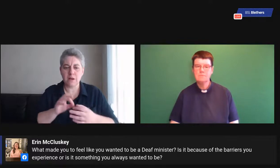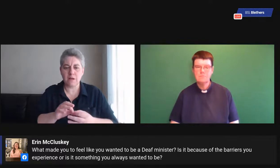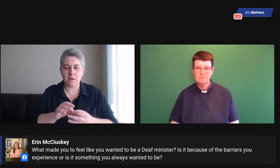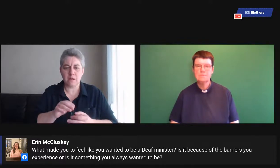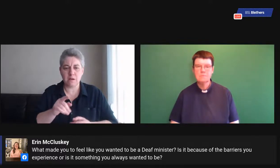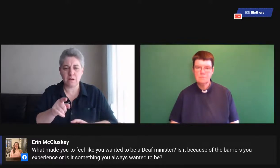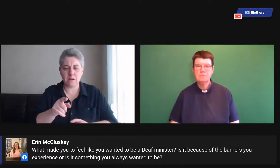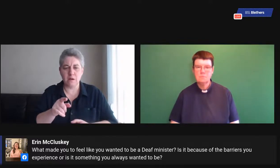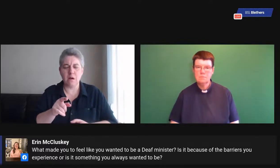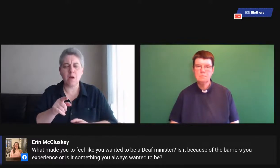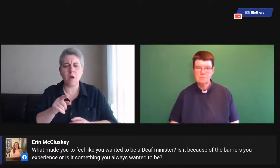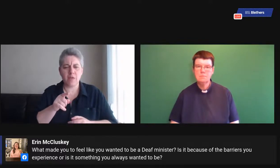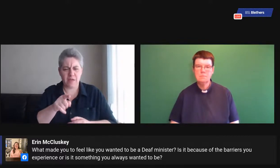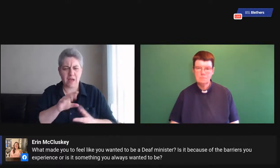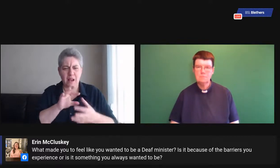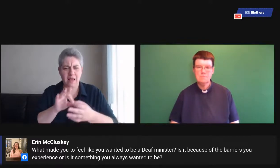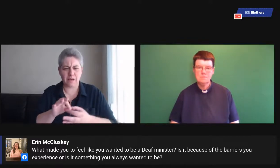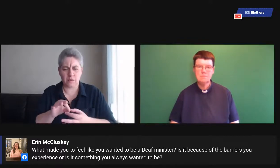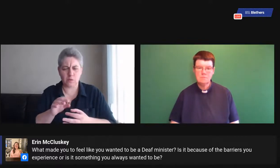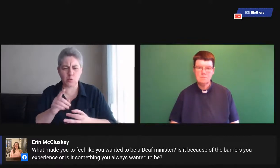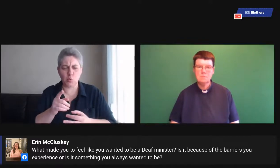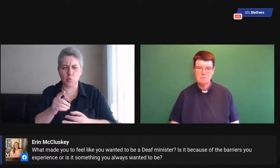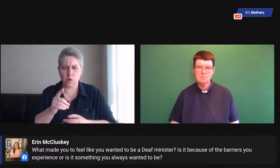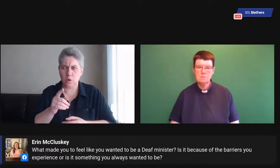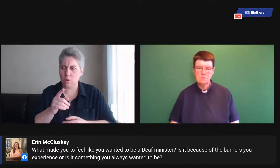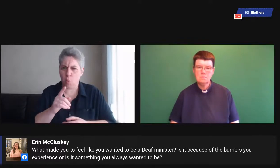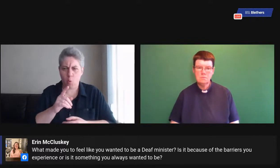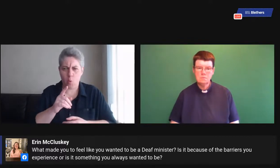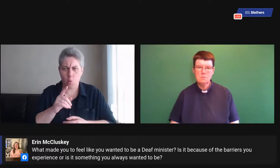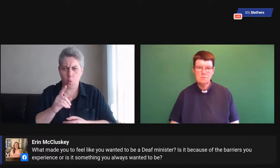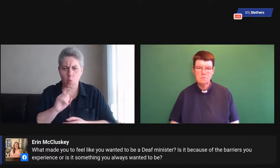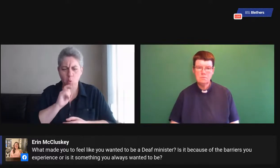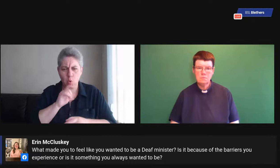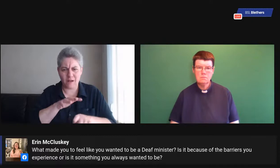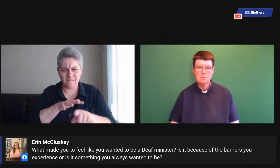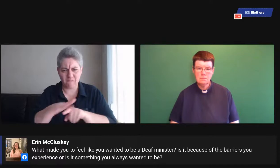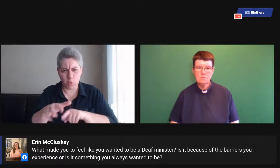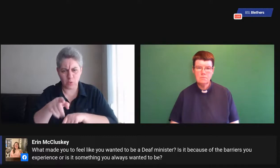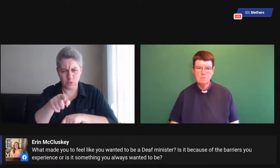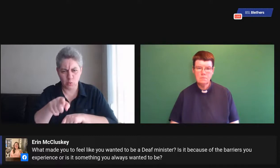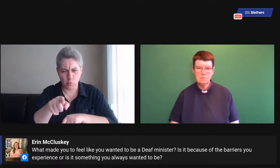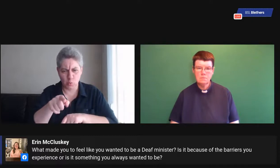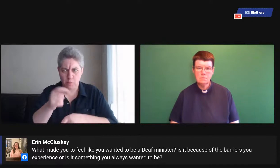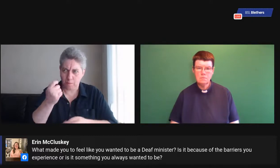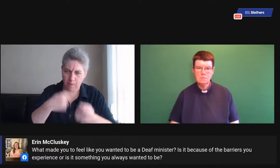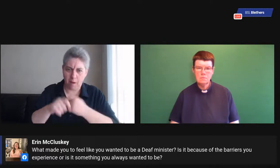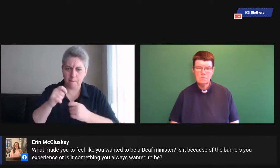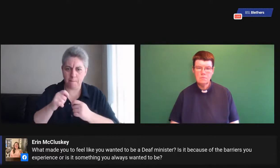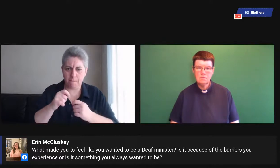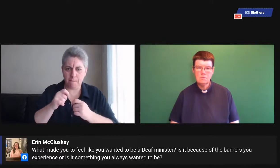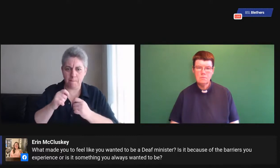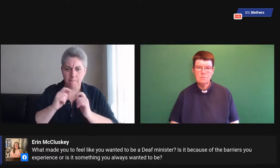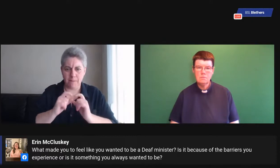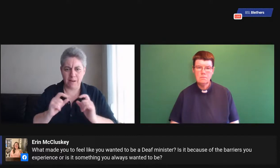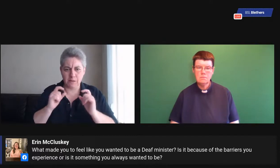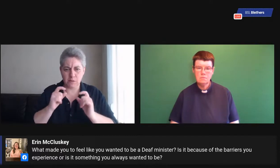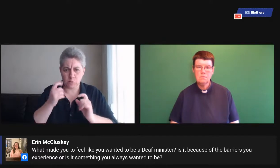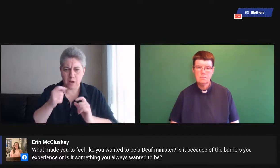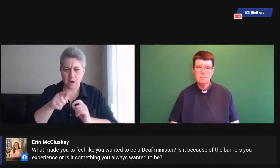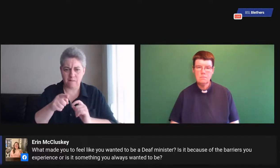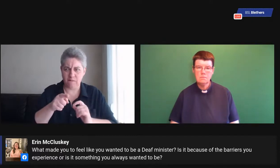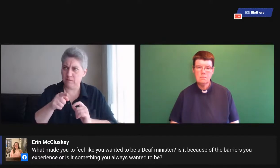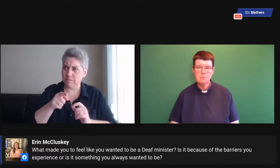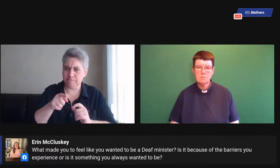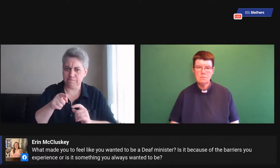So Erin's question is, what made you feel that you wanted to become a deaf minister? Was it the